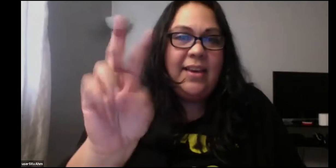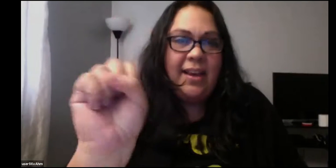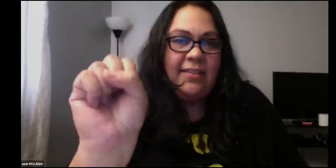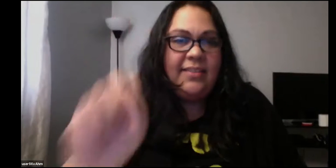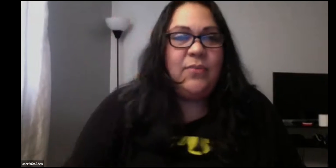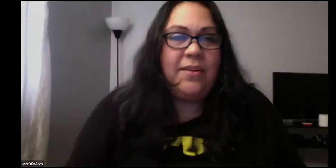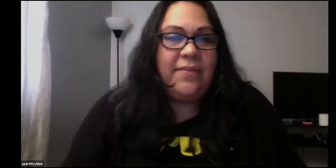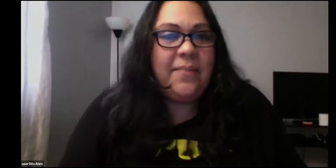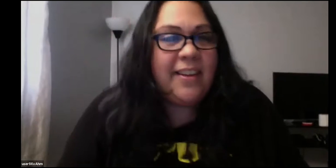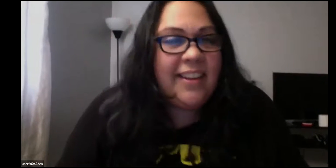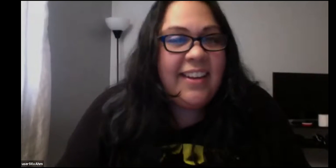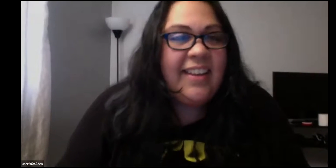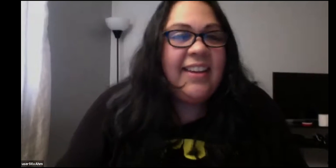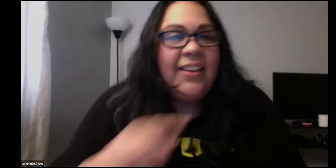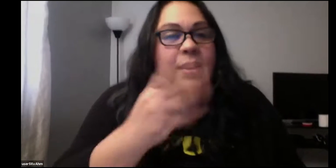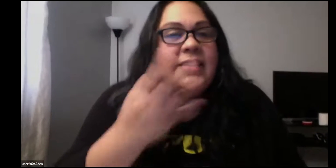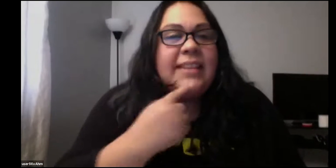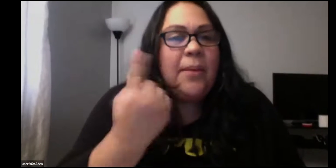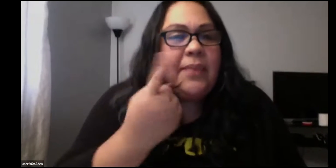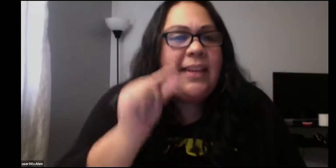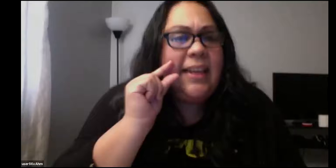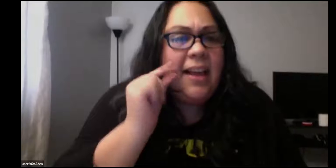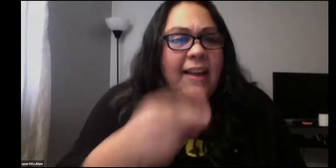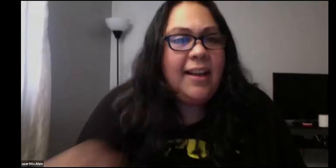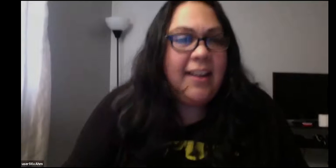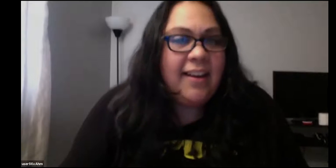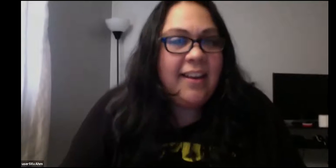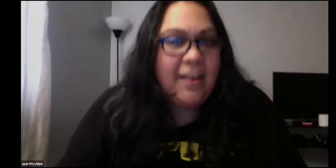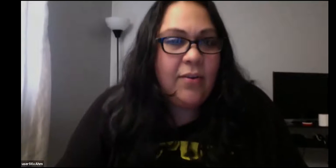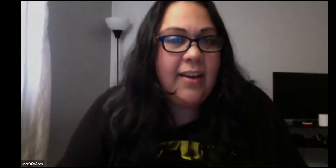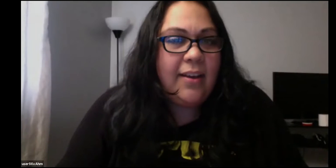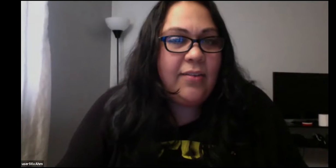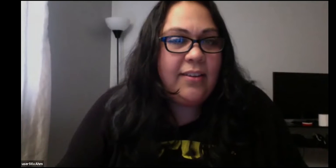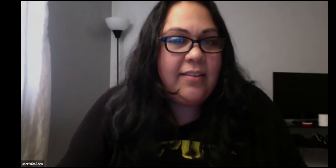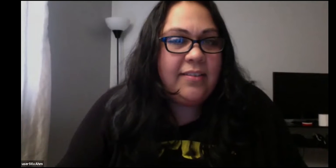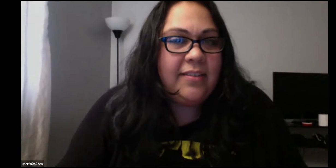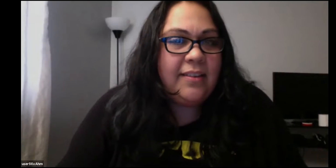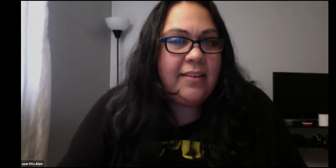CVS is one of them. You want to say something, Gila? Okay, hold on.